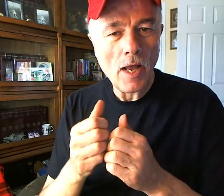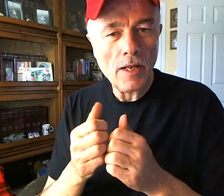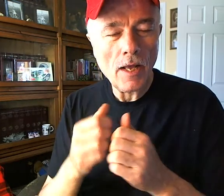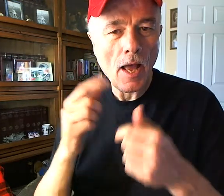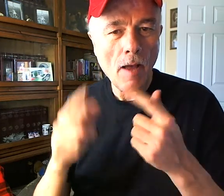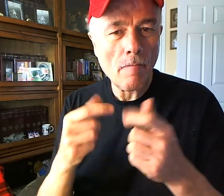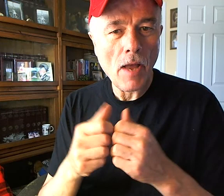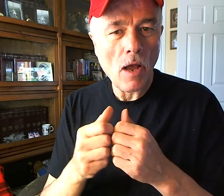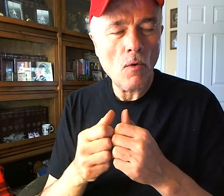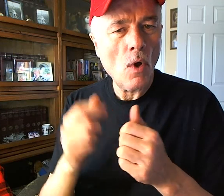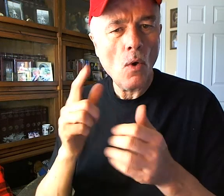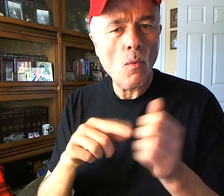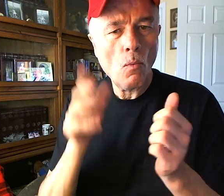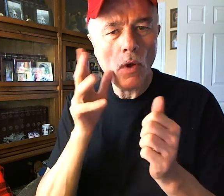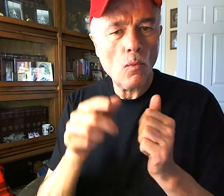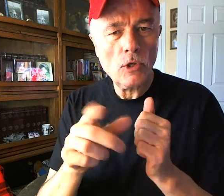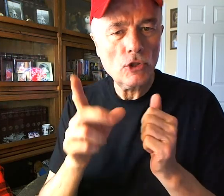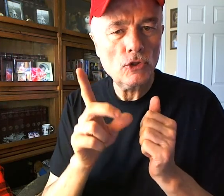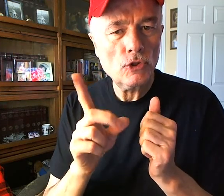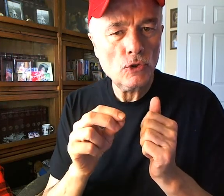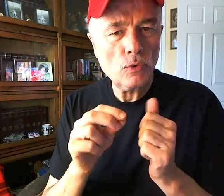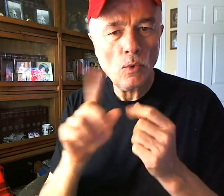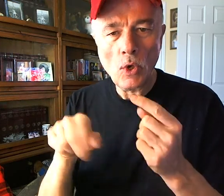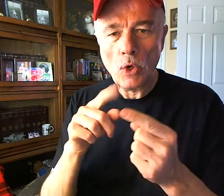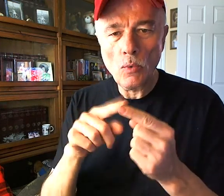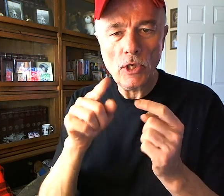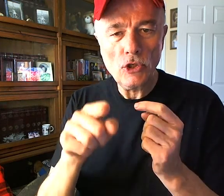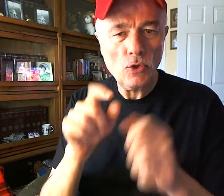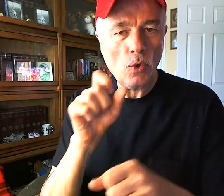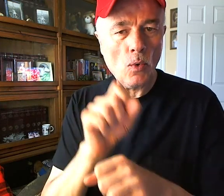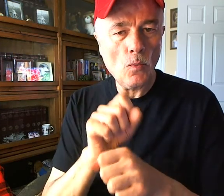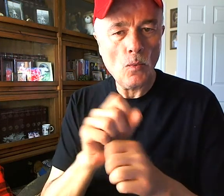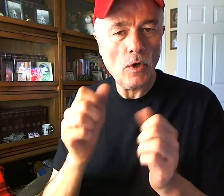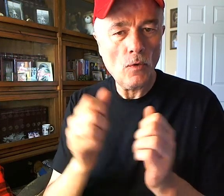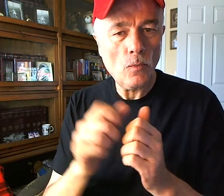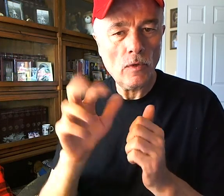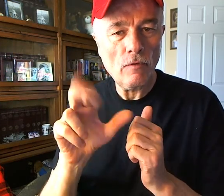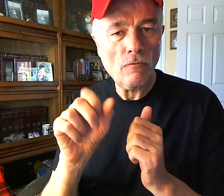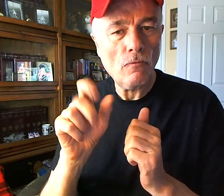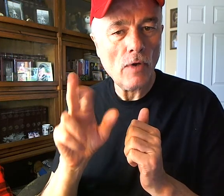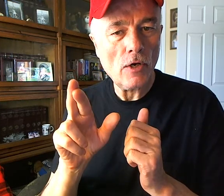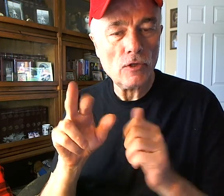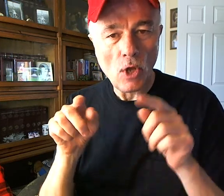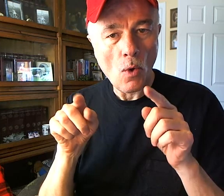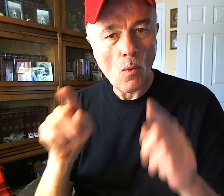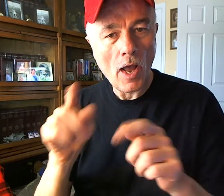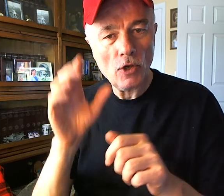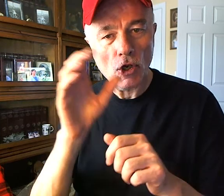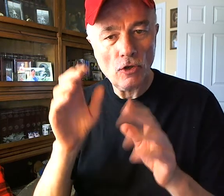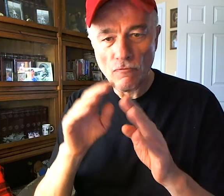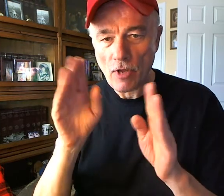Okay. How do you like it? It's lovely. Do you like it. Like the colors and patterns? Absolutely. Nice. Second thing is,